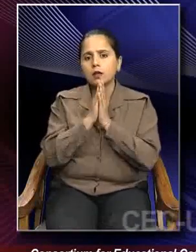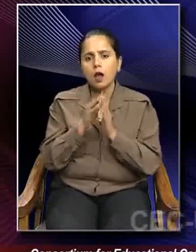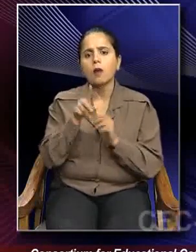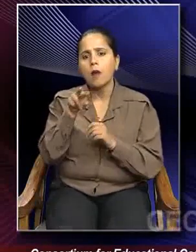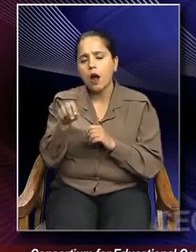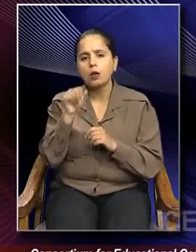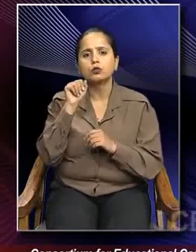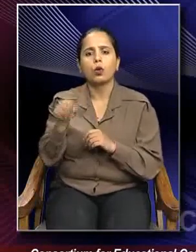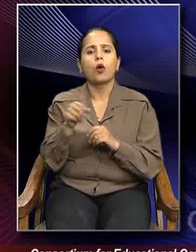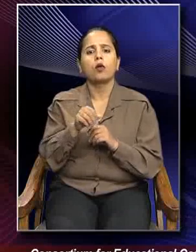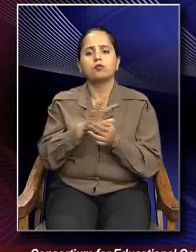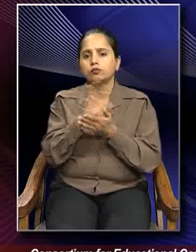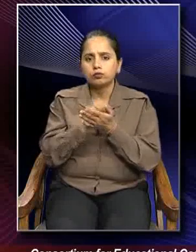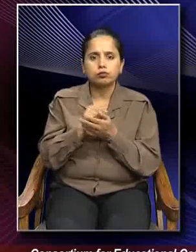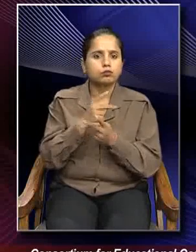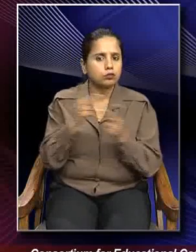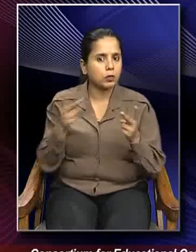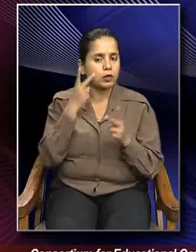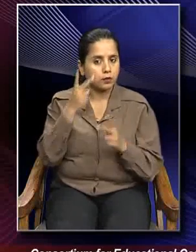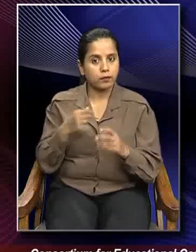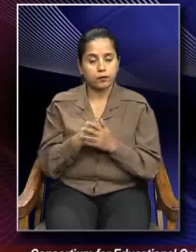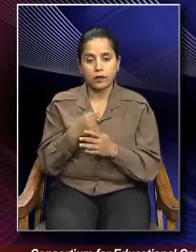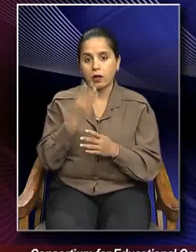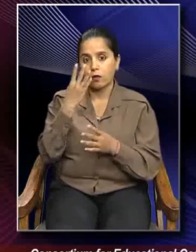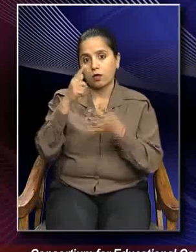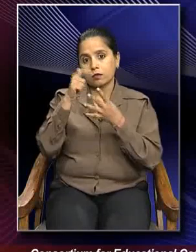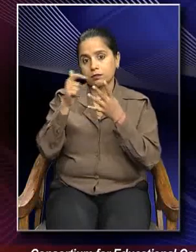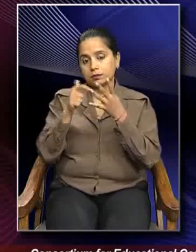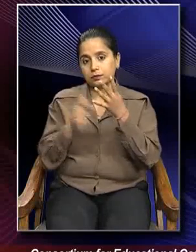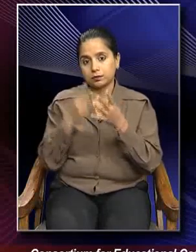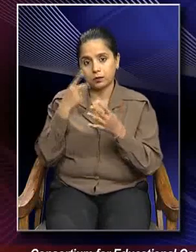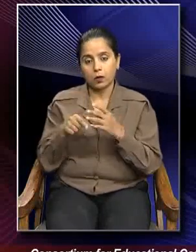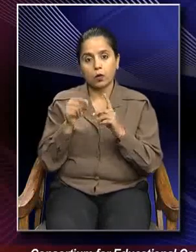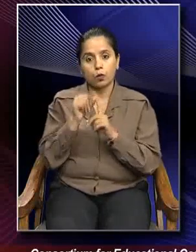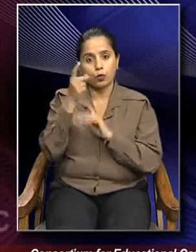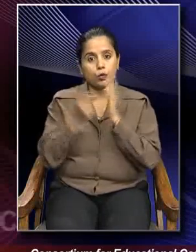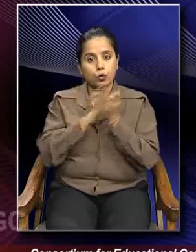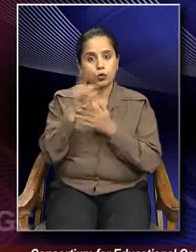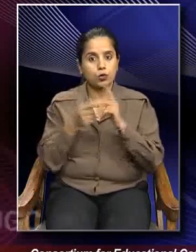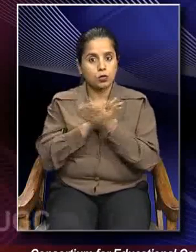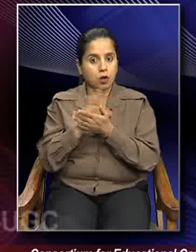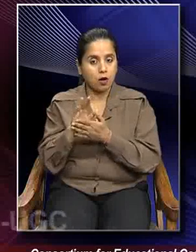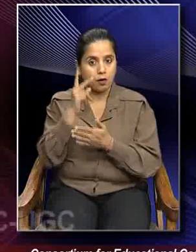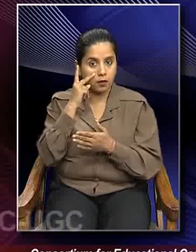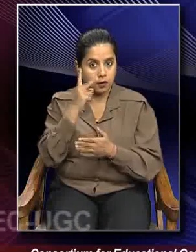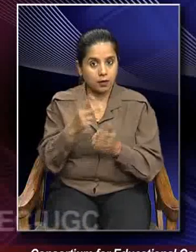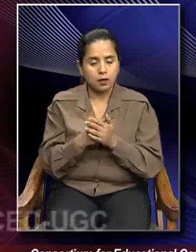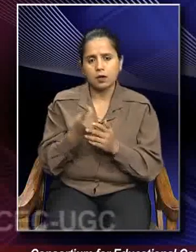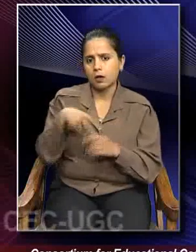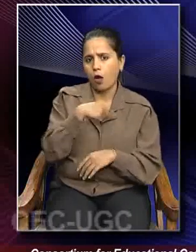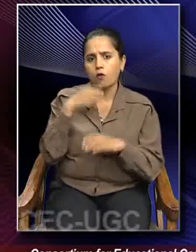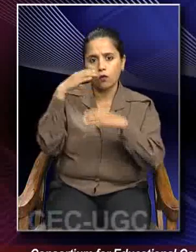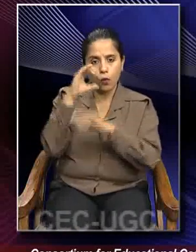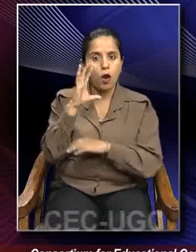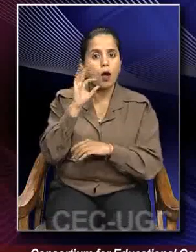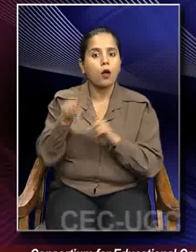Moksha, in these four types of Purusharths, we are now focusing